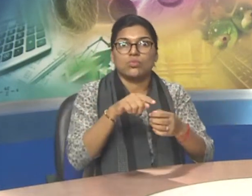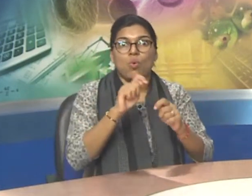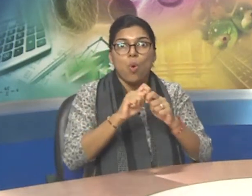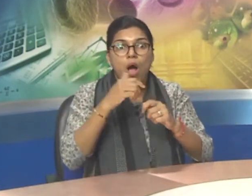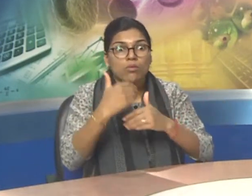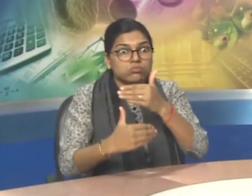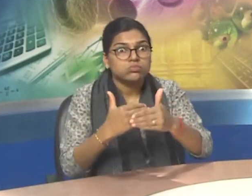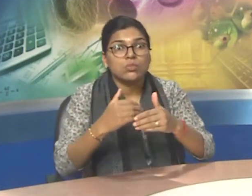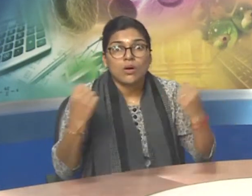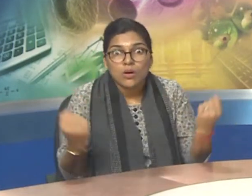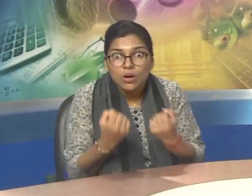activities.